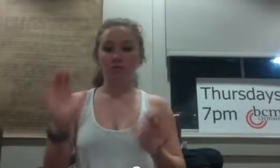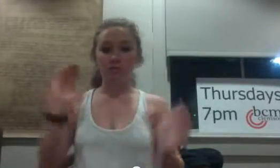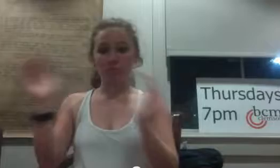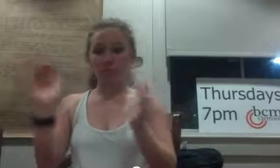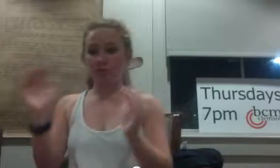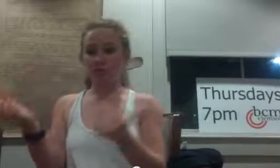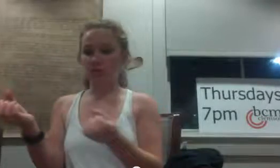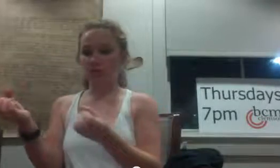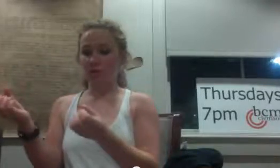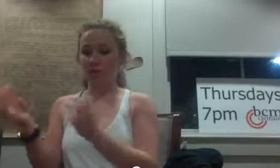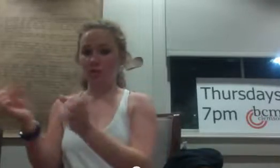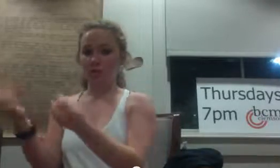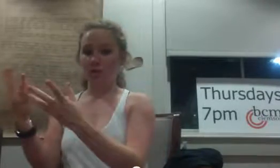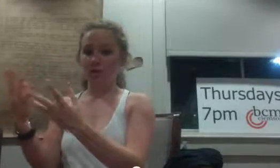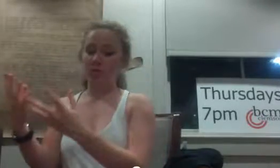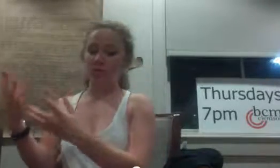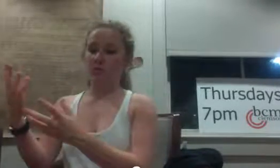in our body